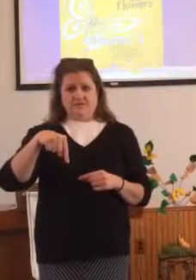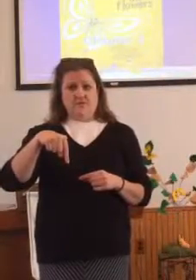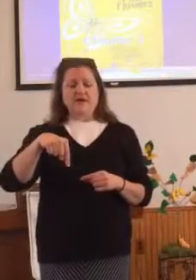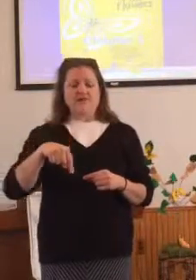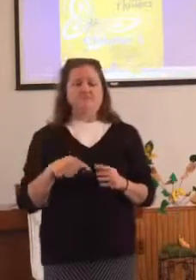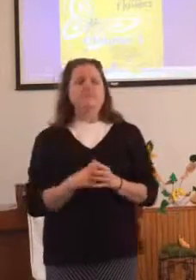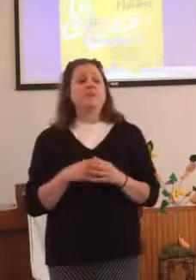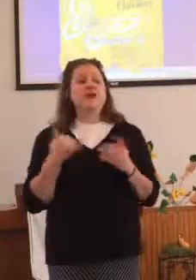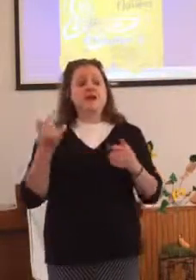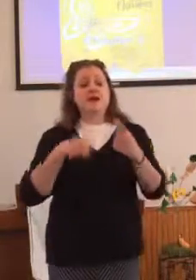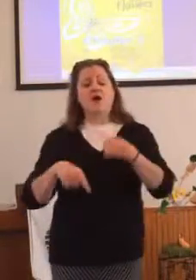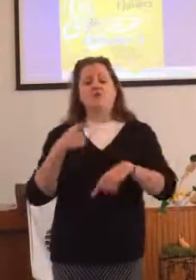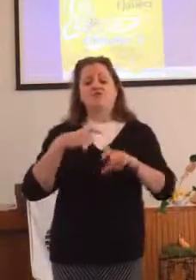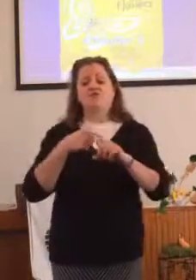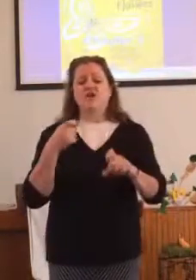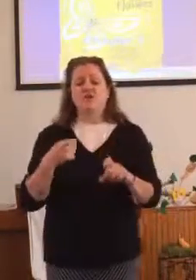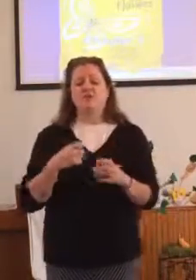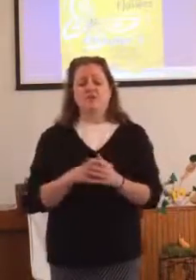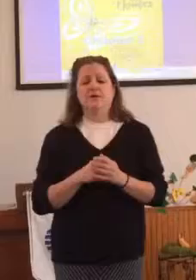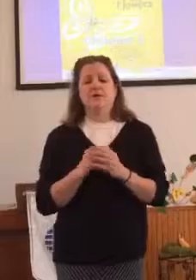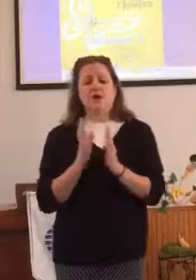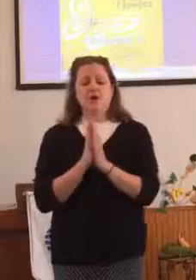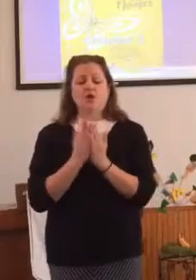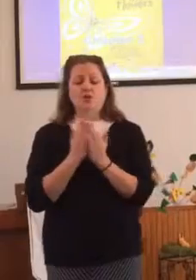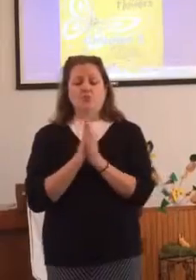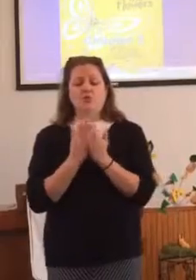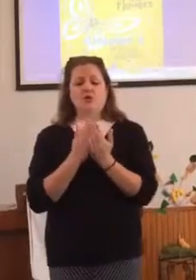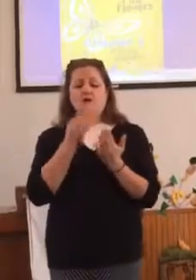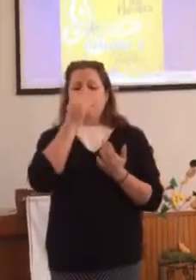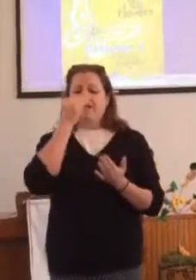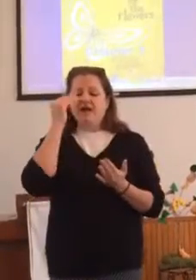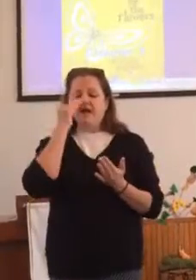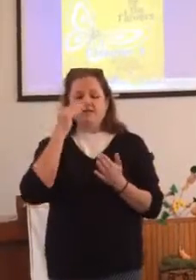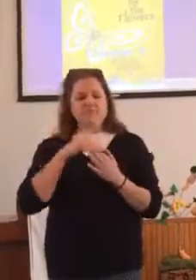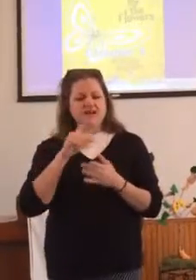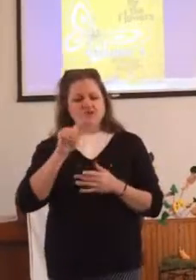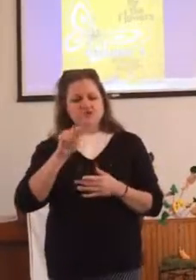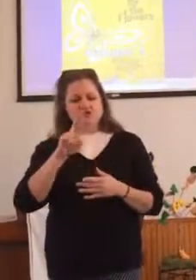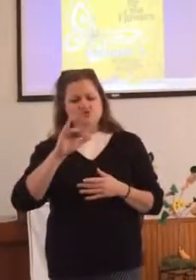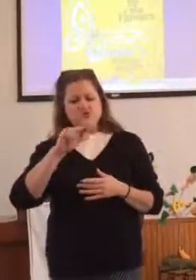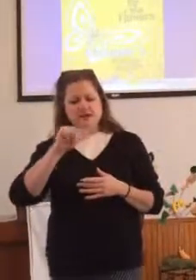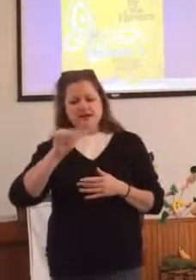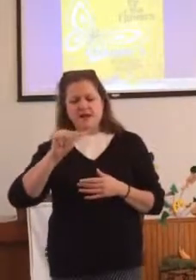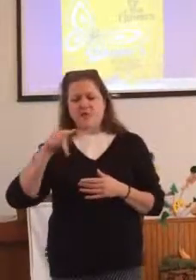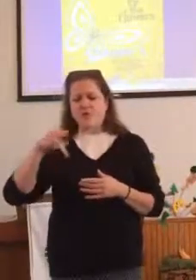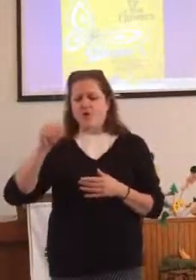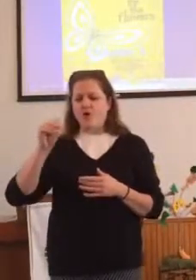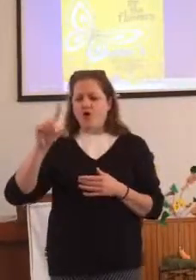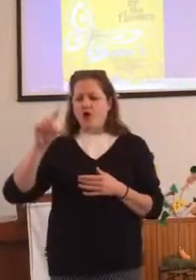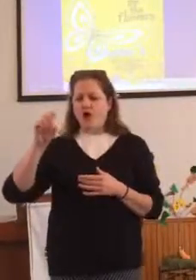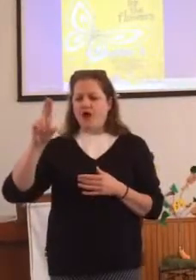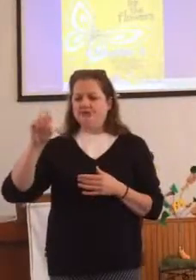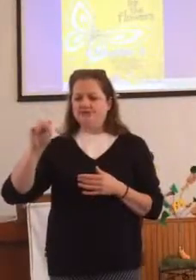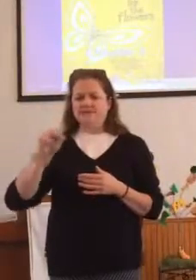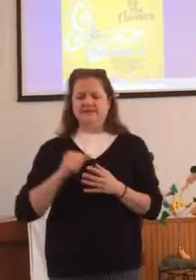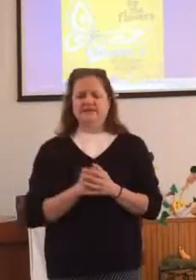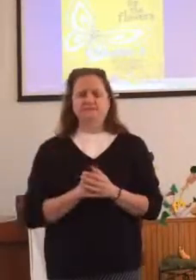And it comes from the book Hope from the Flowers by Trina Paulus. And